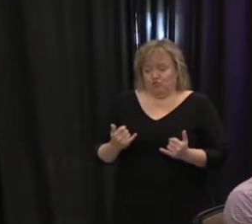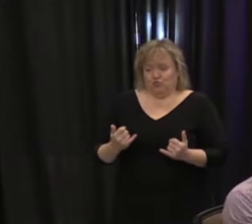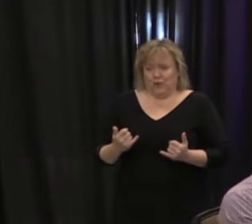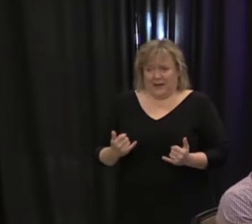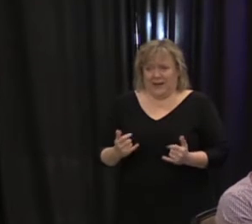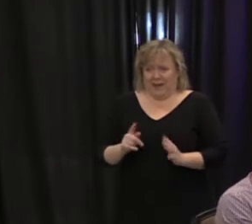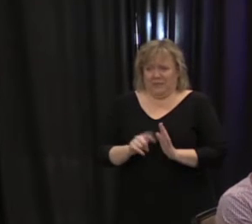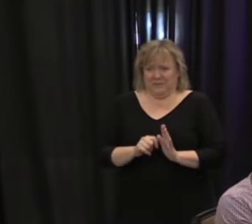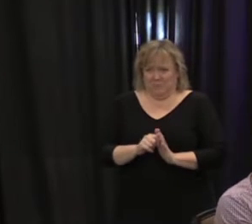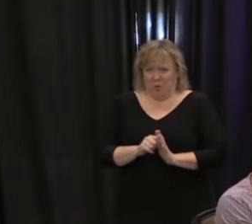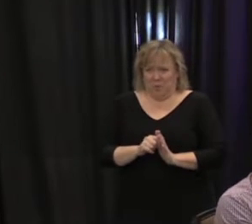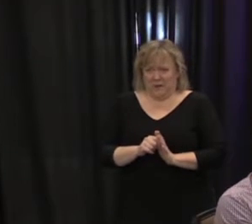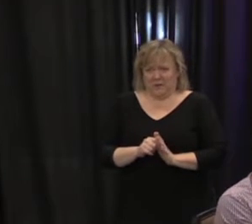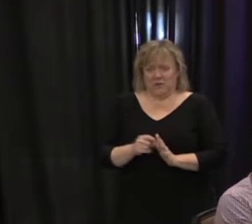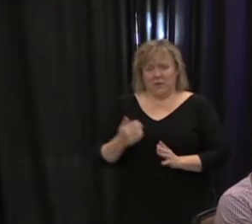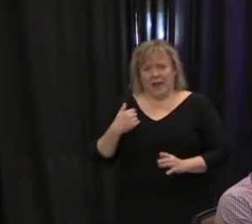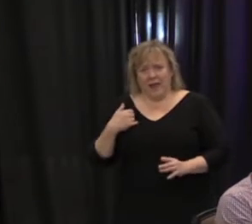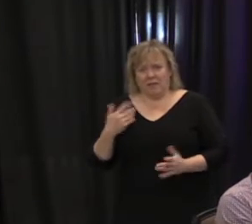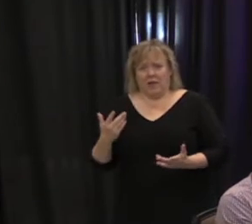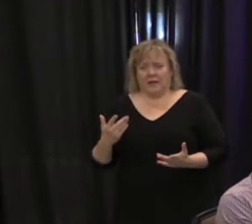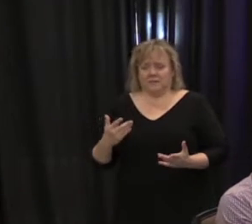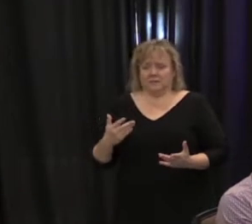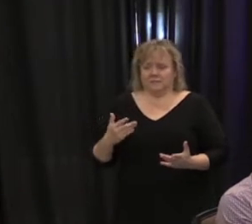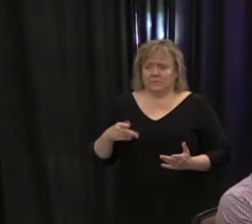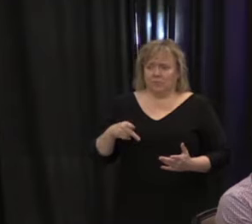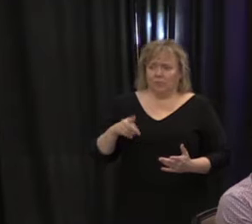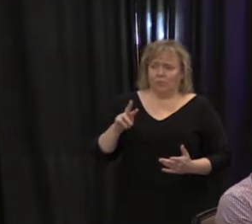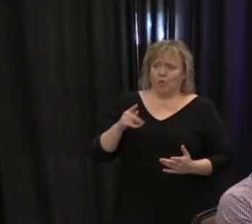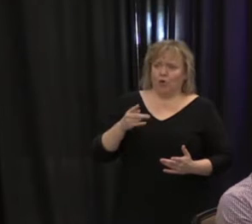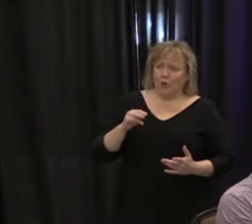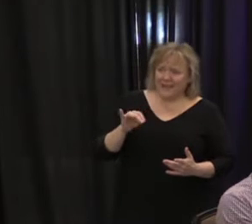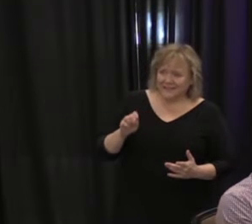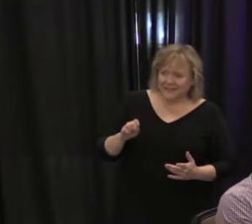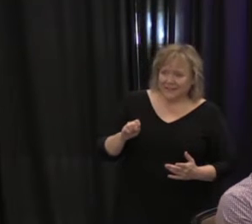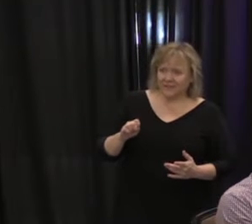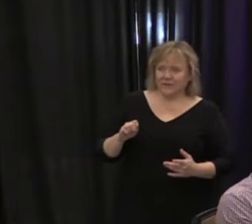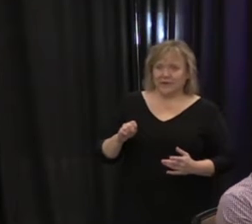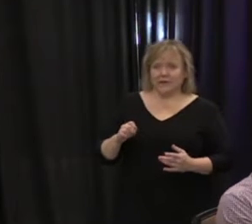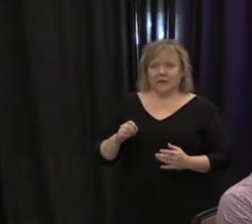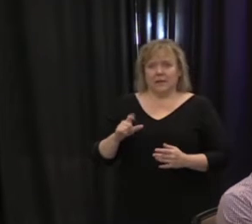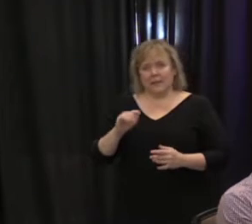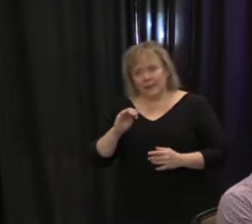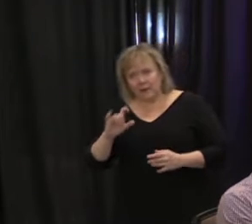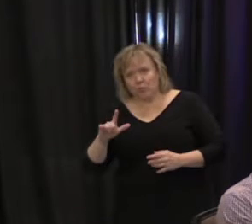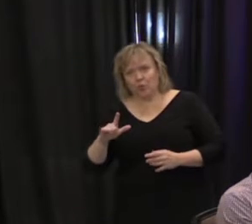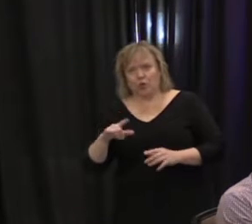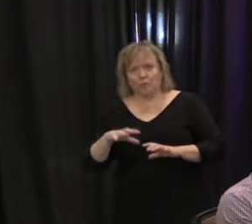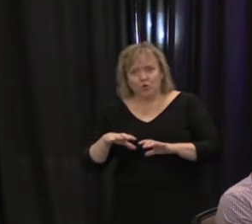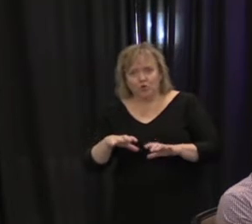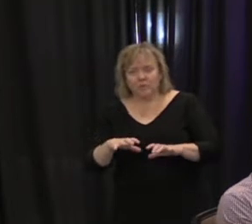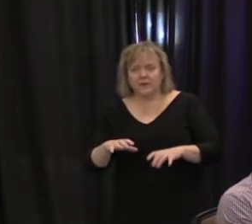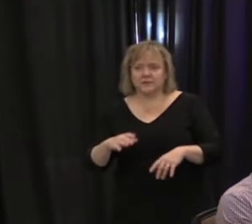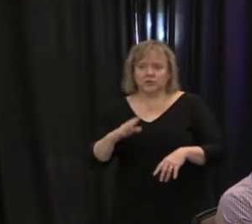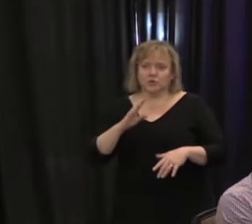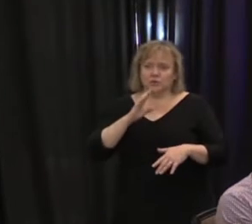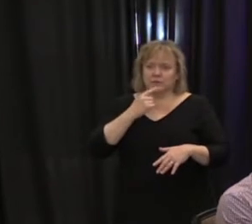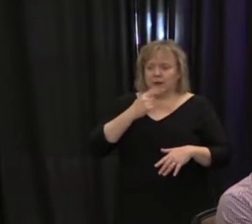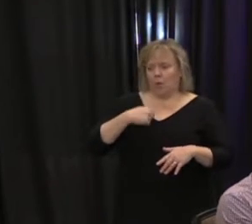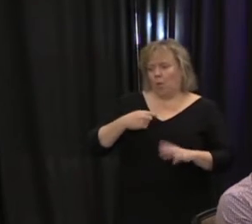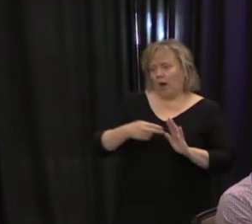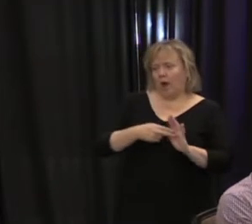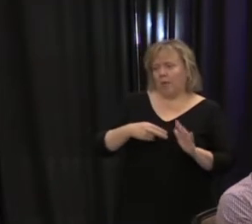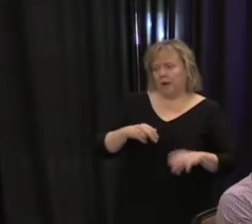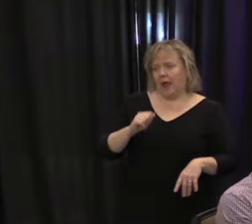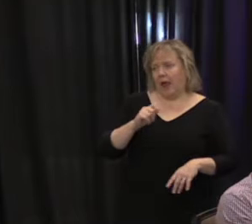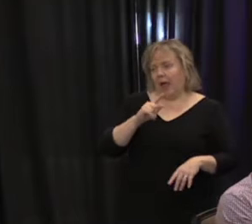like, in the progressive liberal movements, it can be sort of politically advantageous to call yourself an ally to the LGBTQI community. Mostly